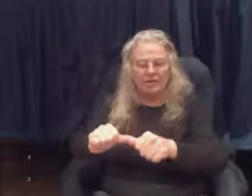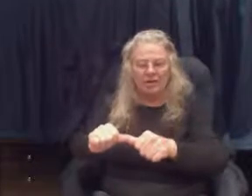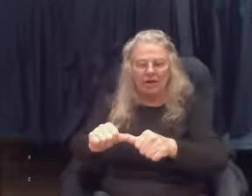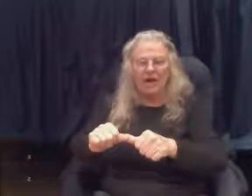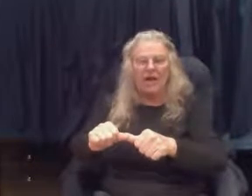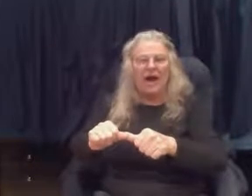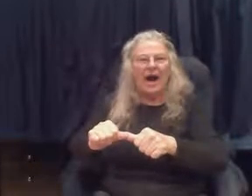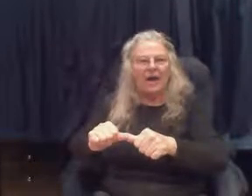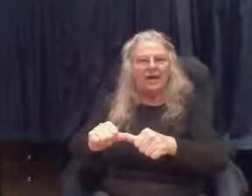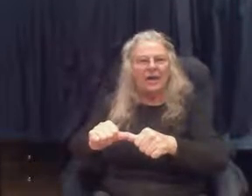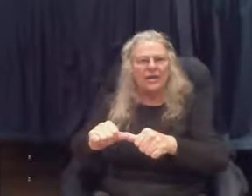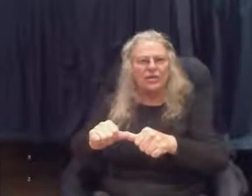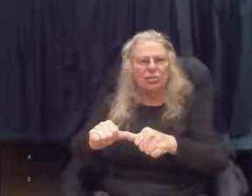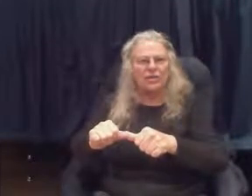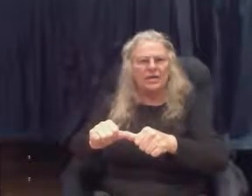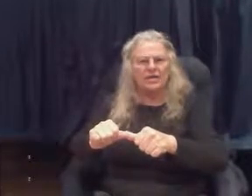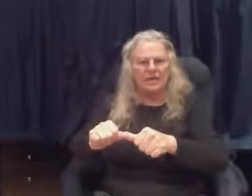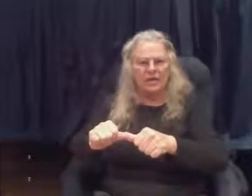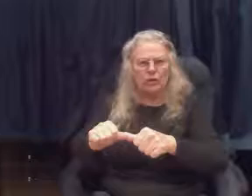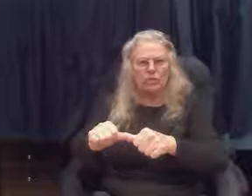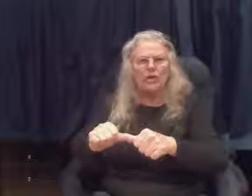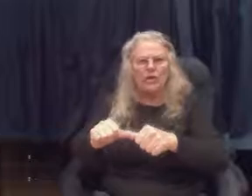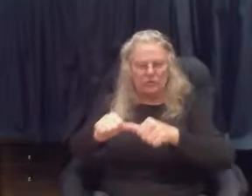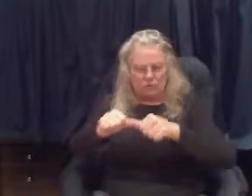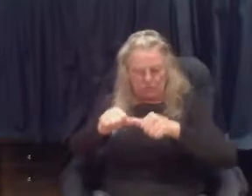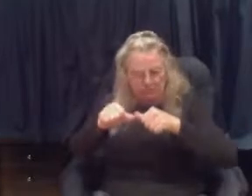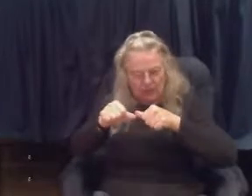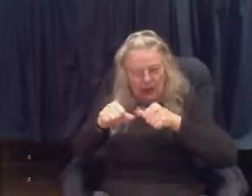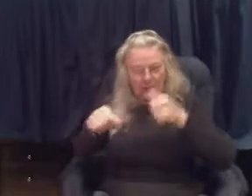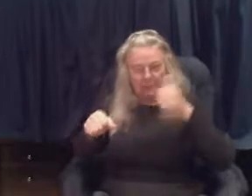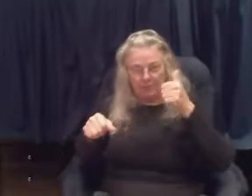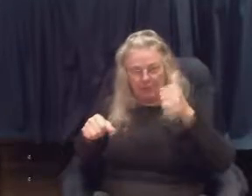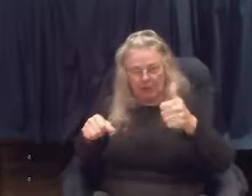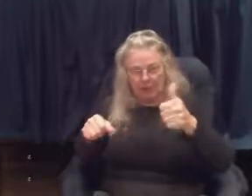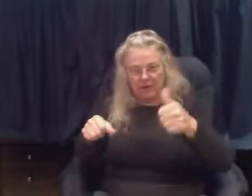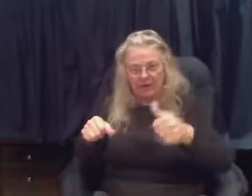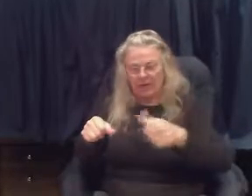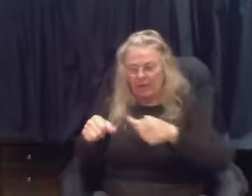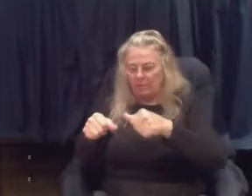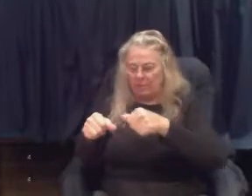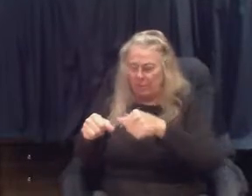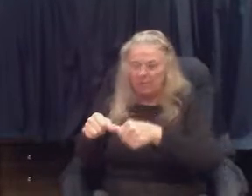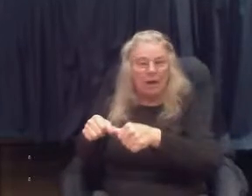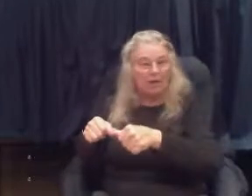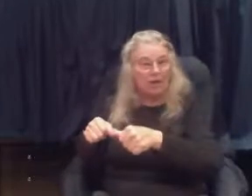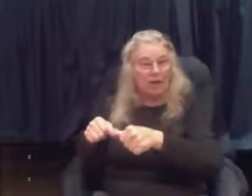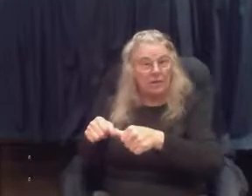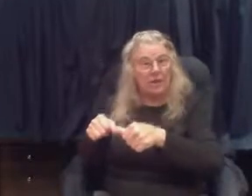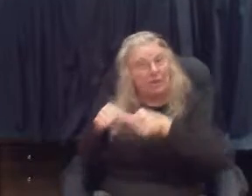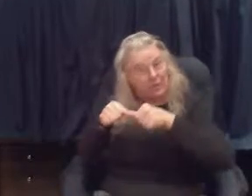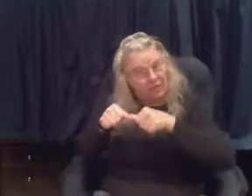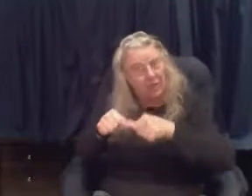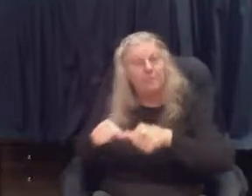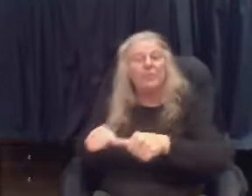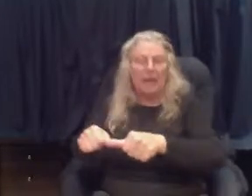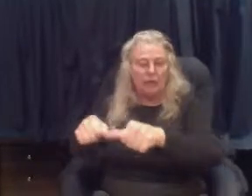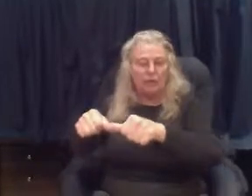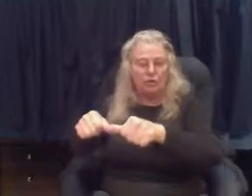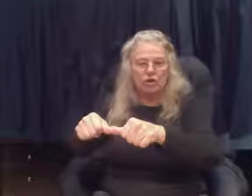song, I like the word continue. So I dominant thumb on top of the non-dominant thumb and push it